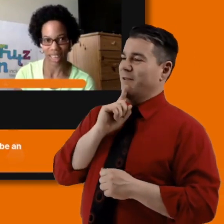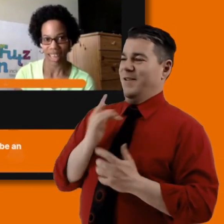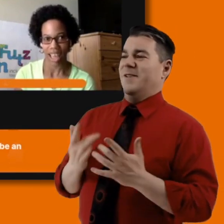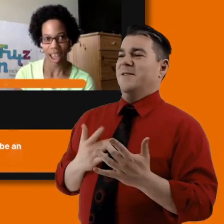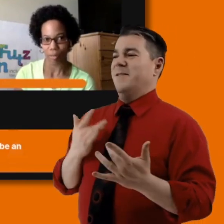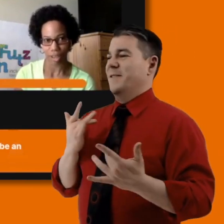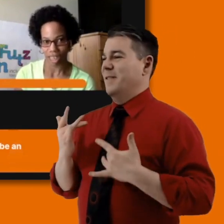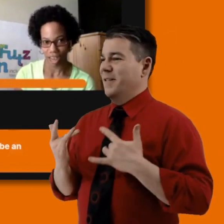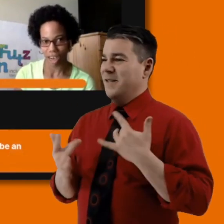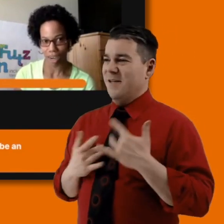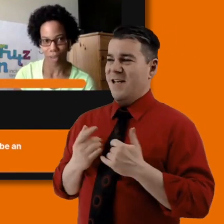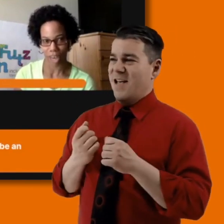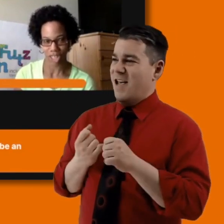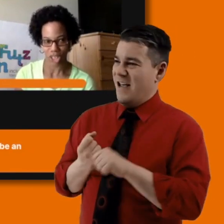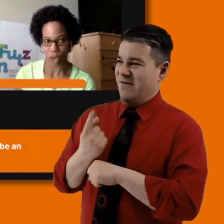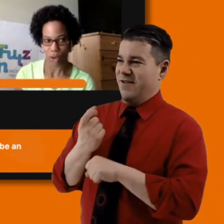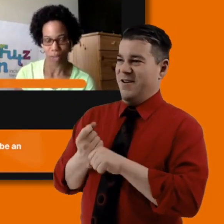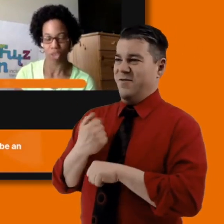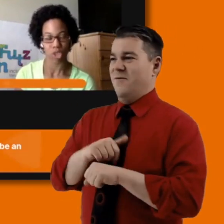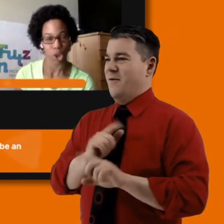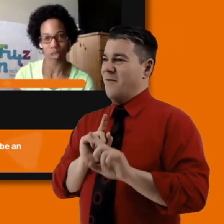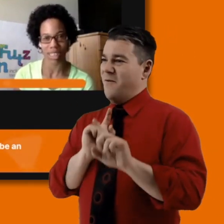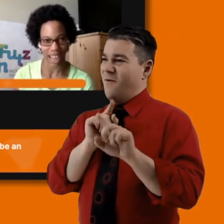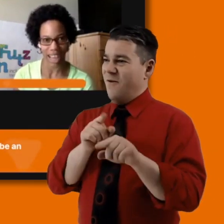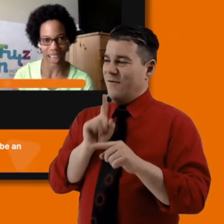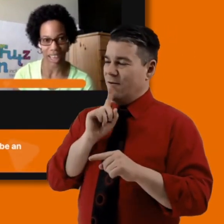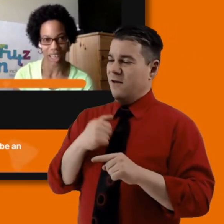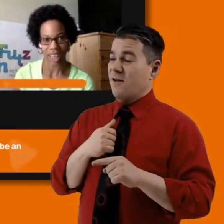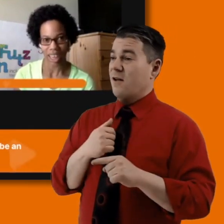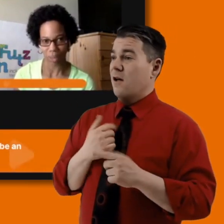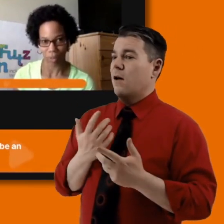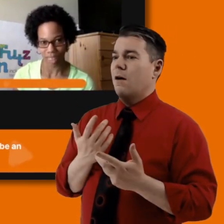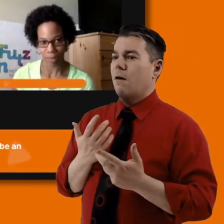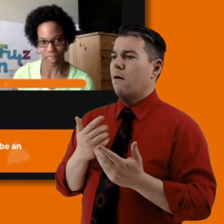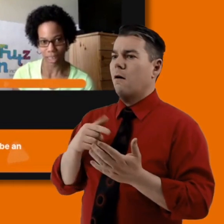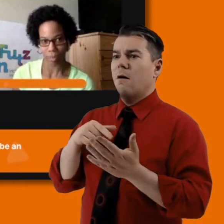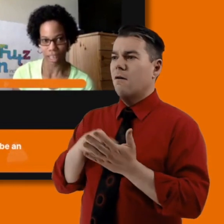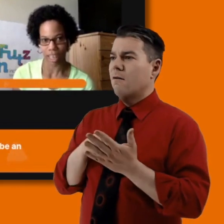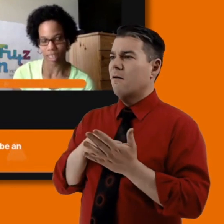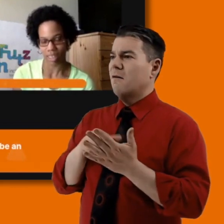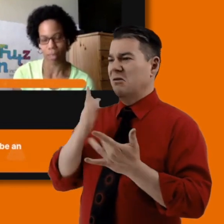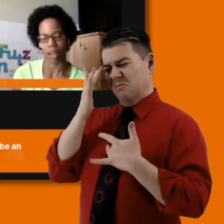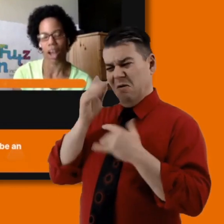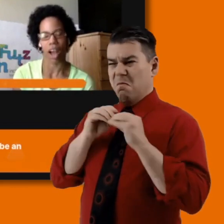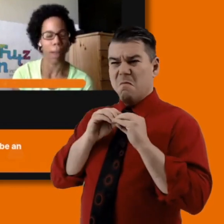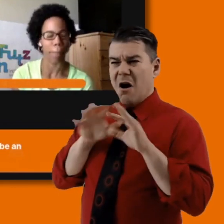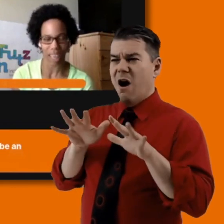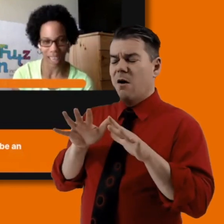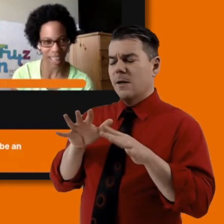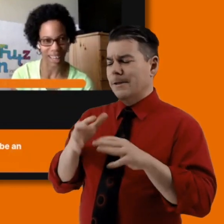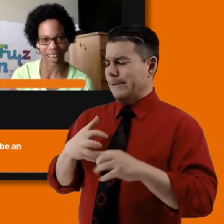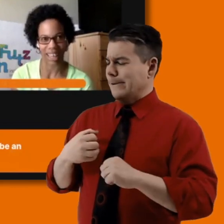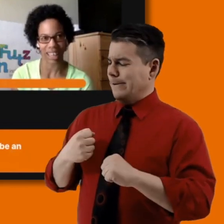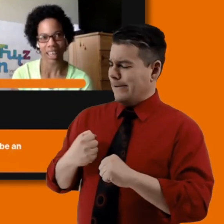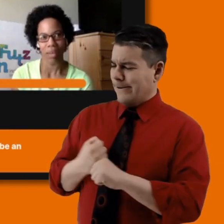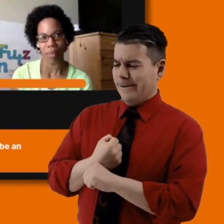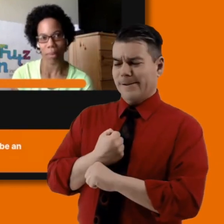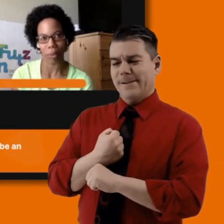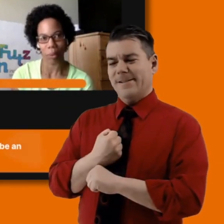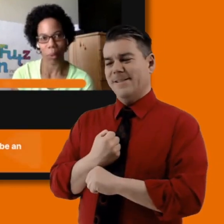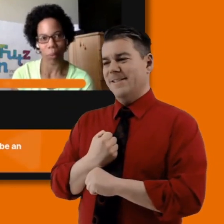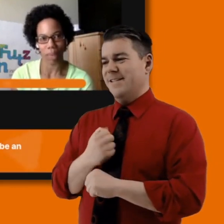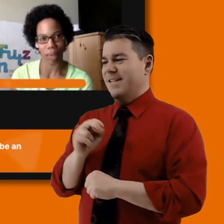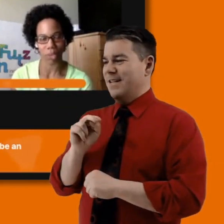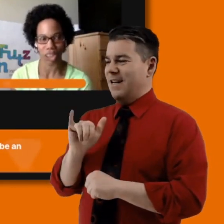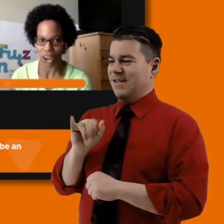excited like every year for us to go. And I was so sad like when this pandemic hit, because I'm like, oh man, like maybe